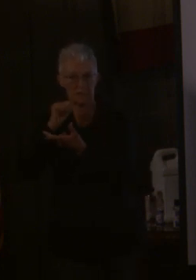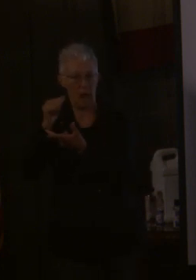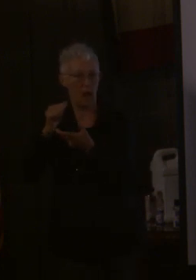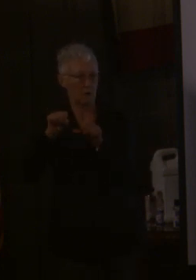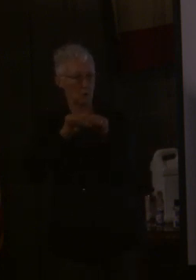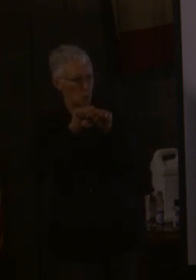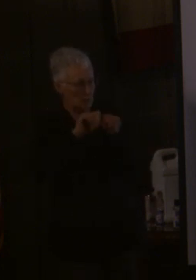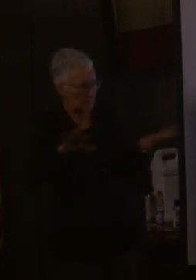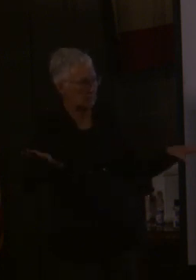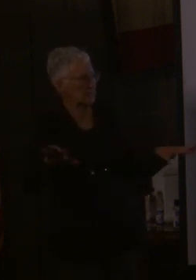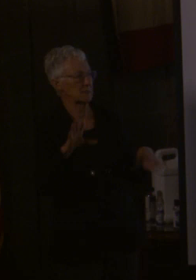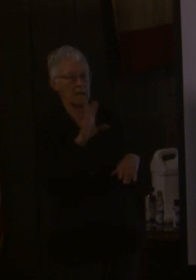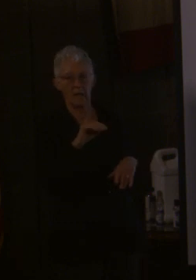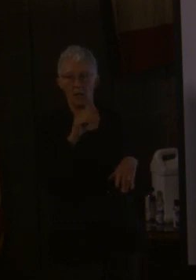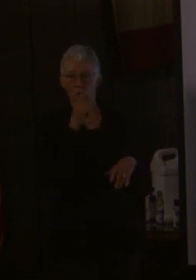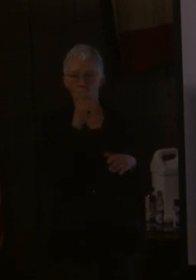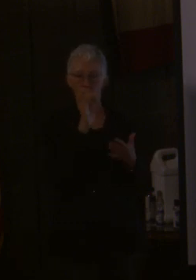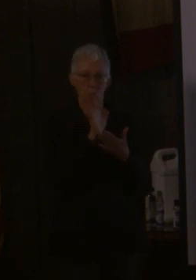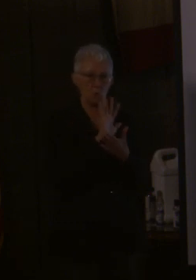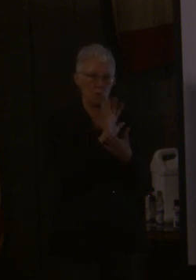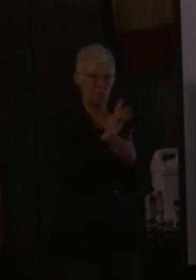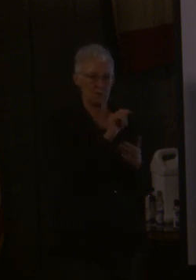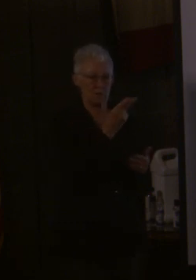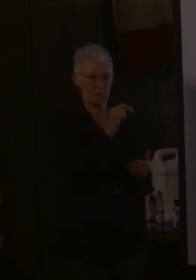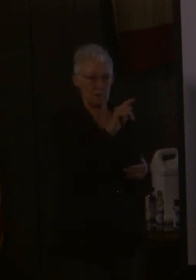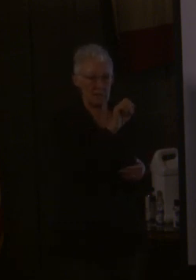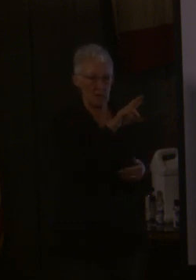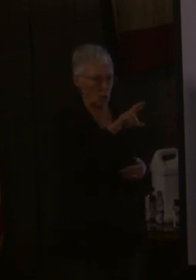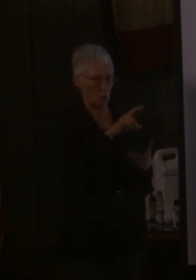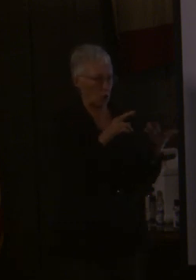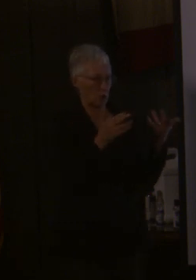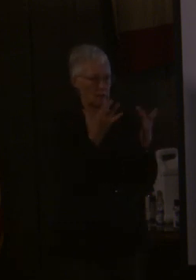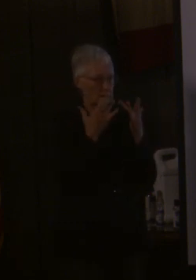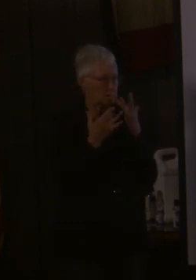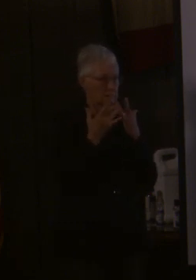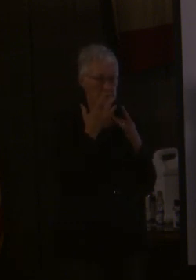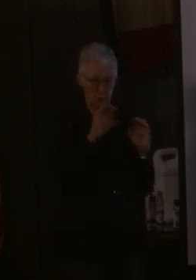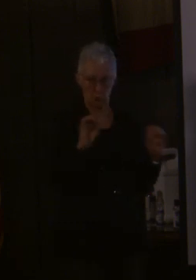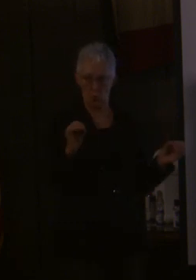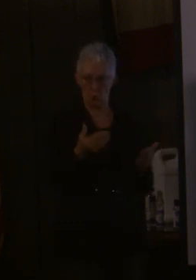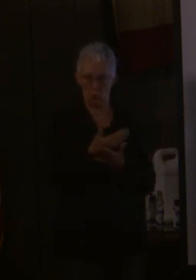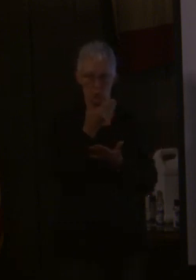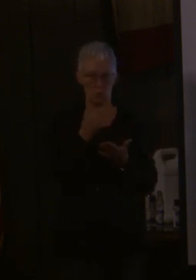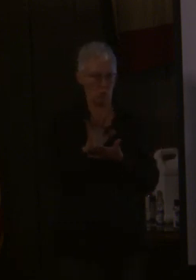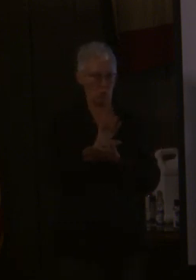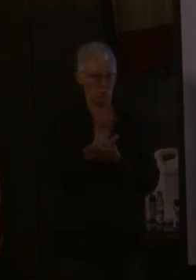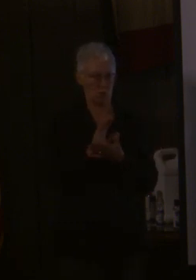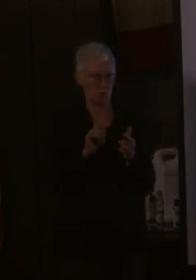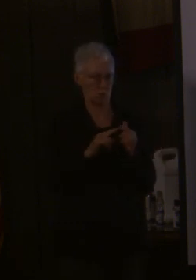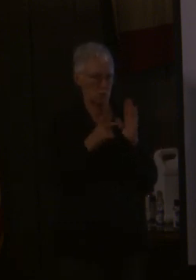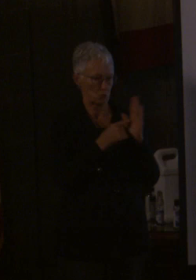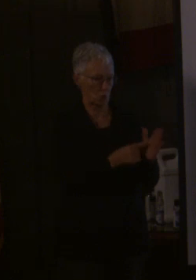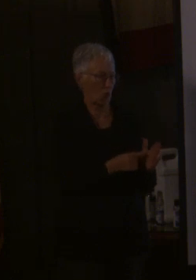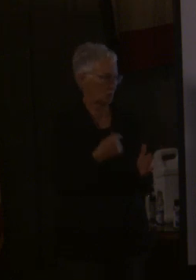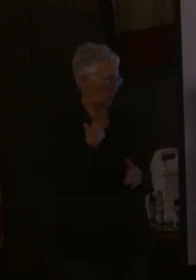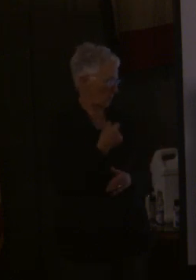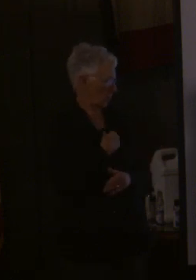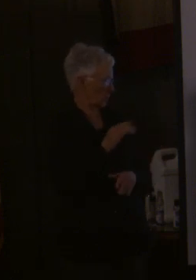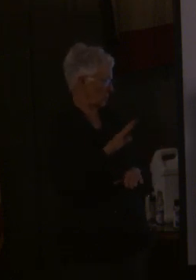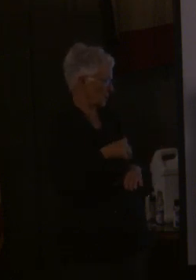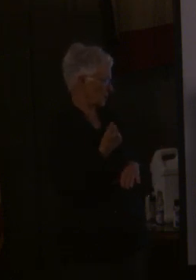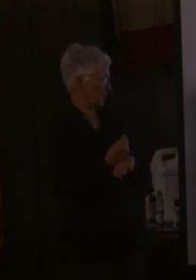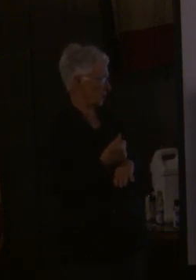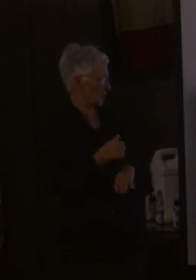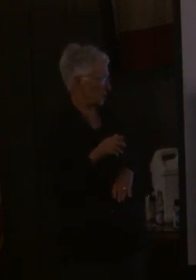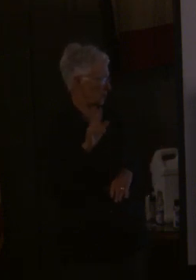open are struggling because they don't have enough titles to be able to display. So we're setting aside $3.2 million there, and it's basically going to